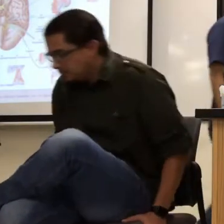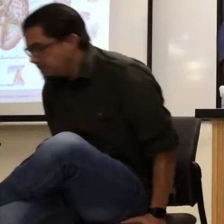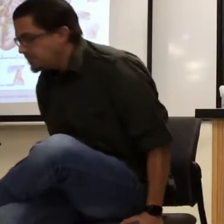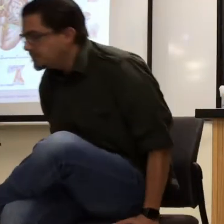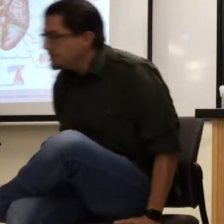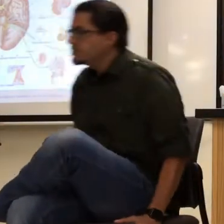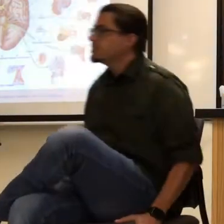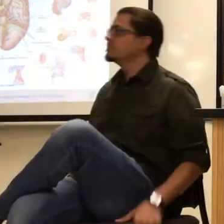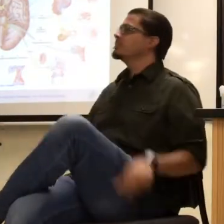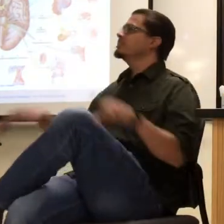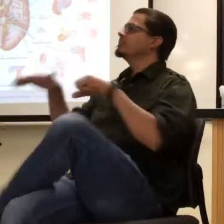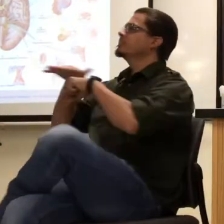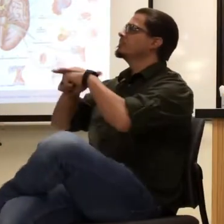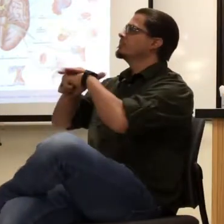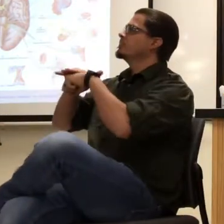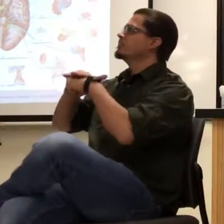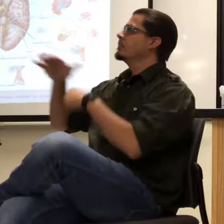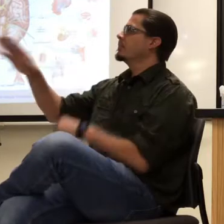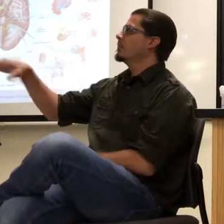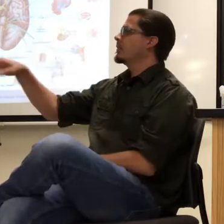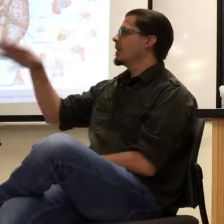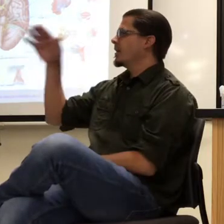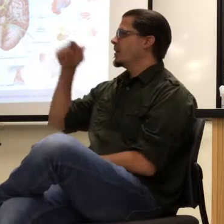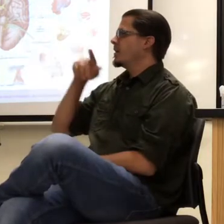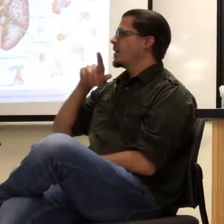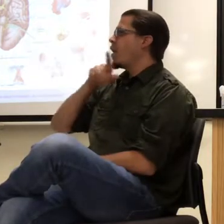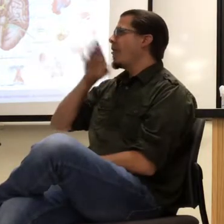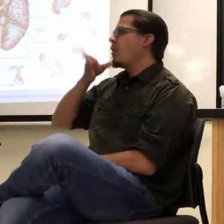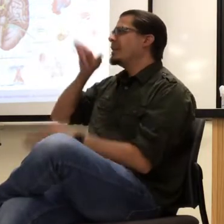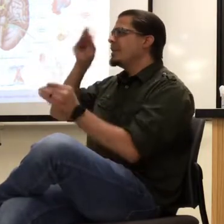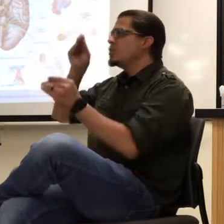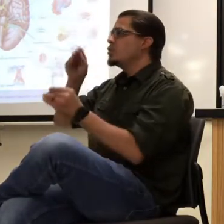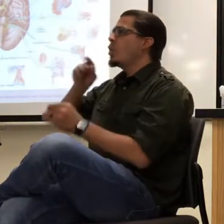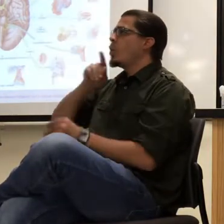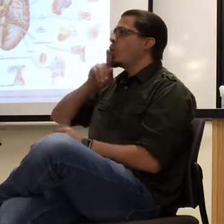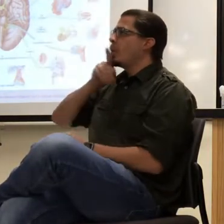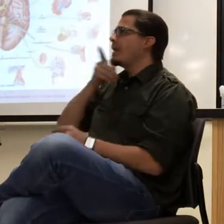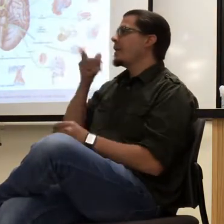Let me give you an overview on how to study them.